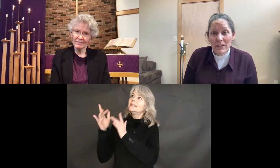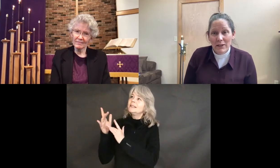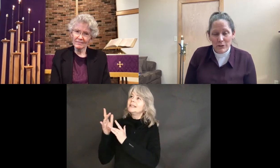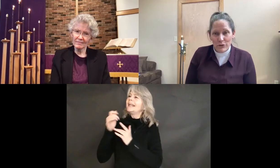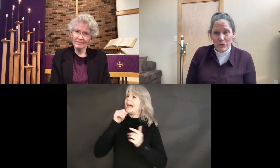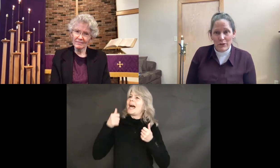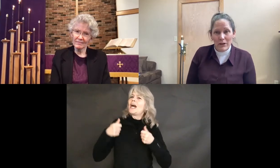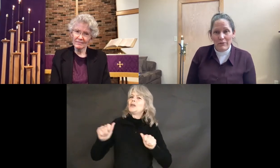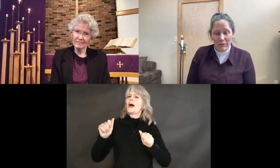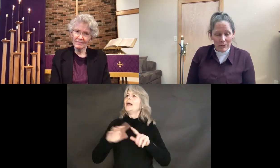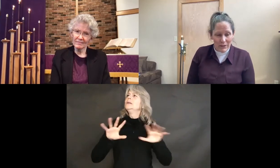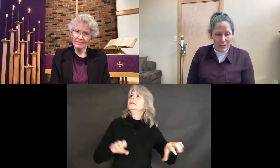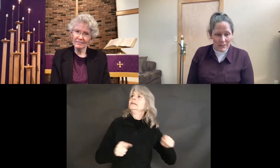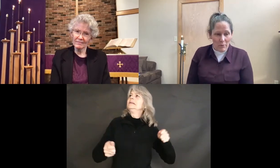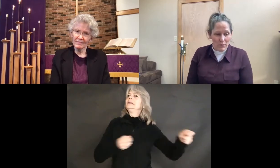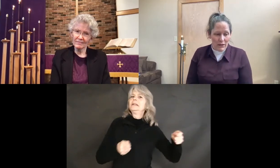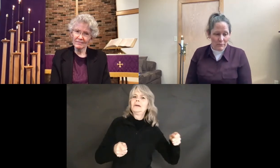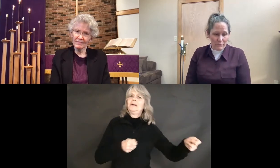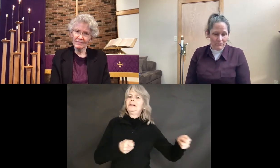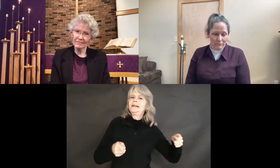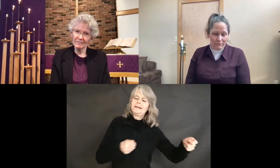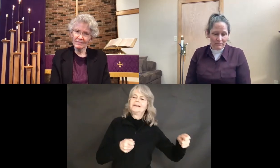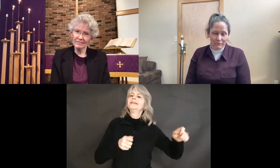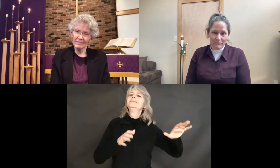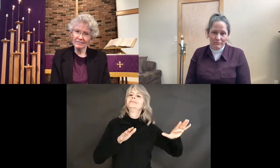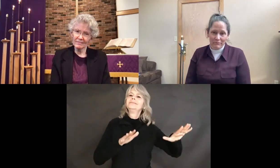in control of everything that's happening.